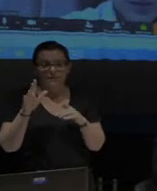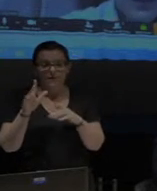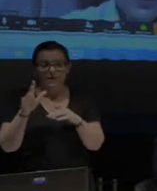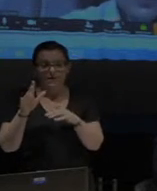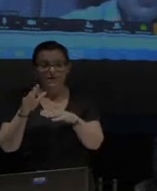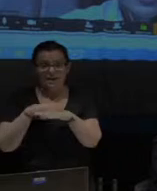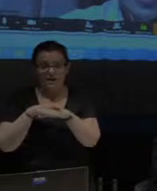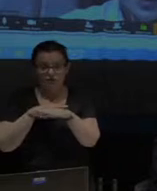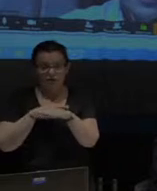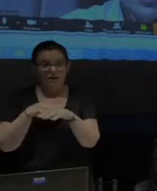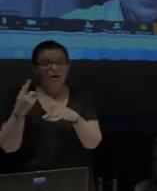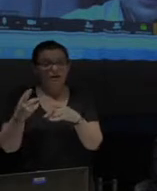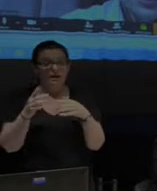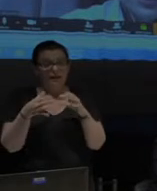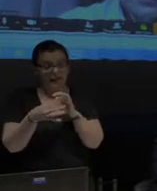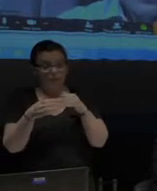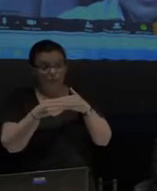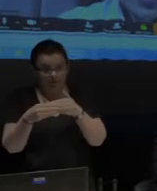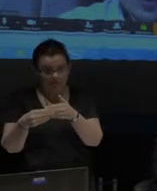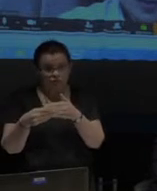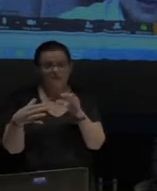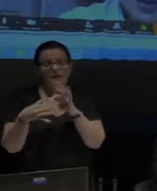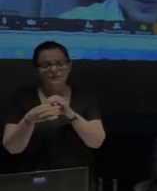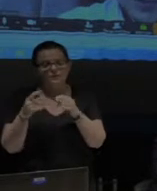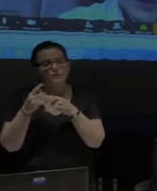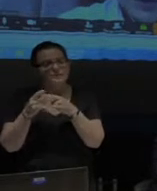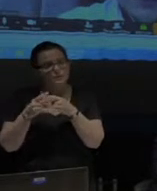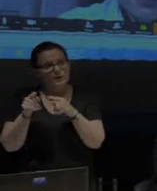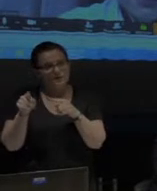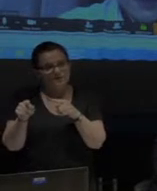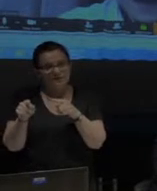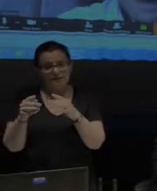of sexuality, there's documents that go back